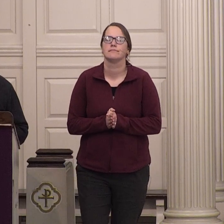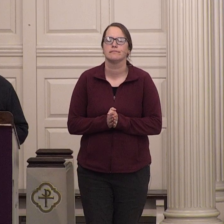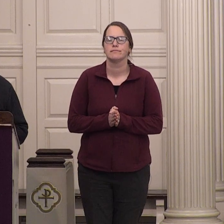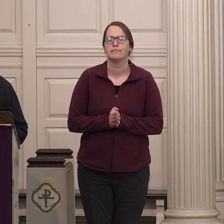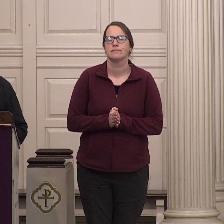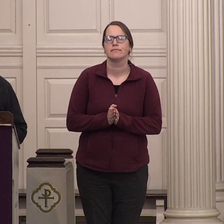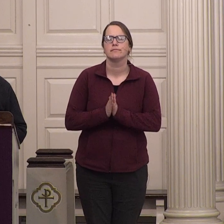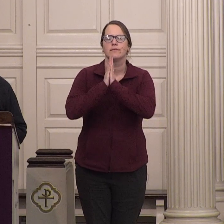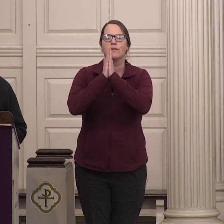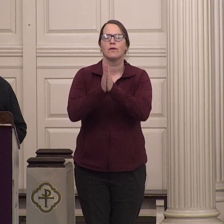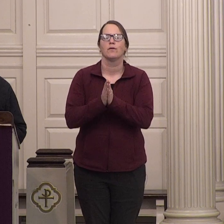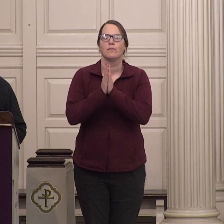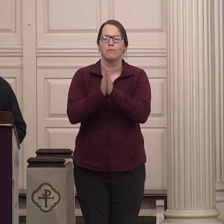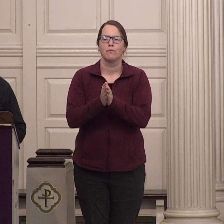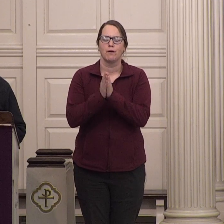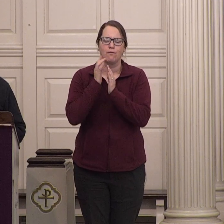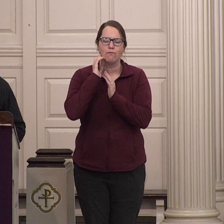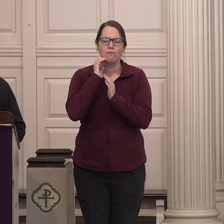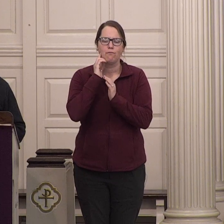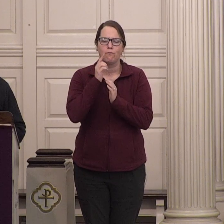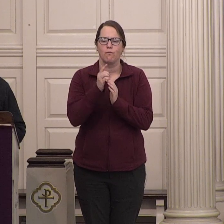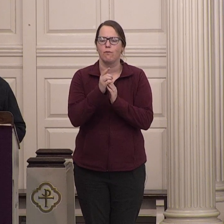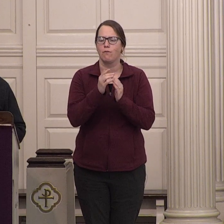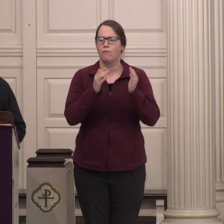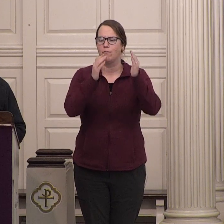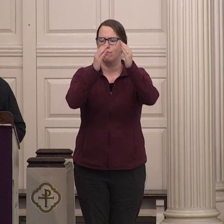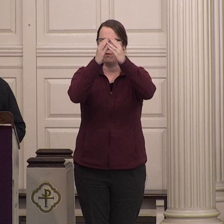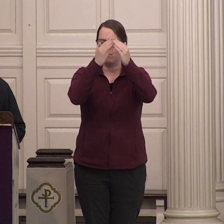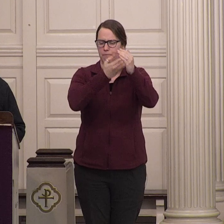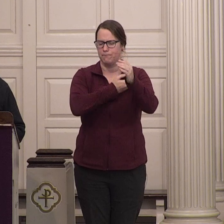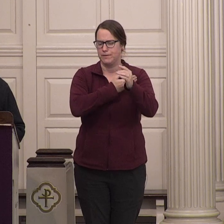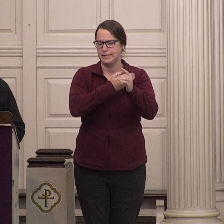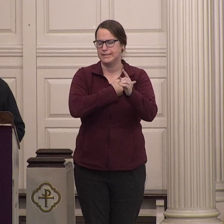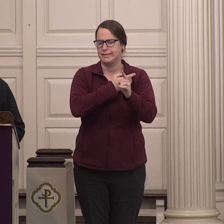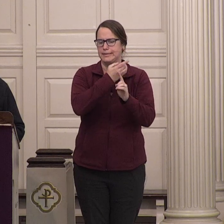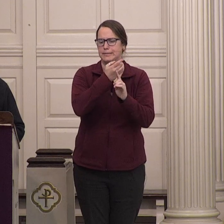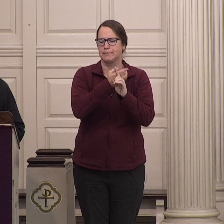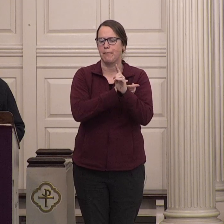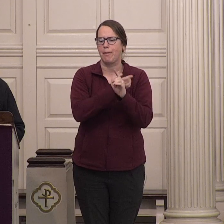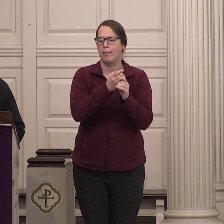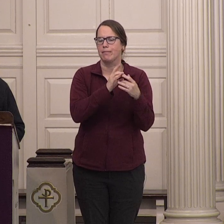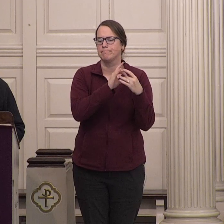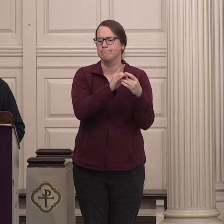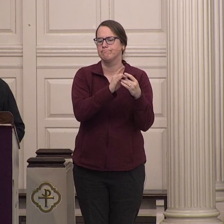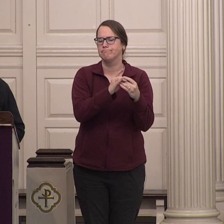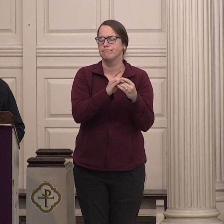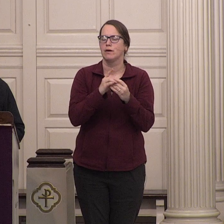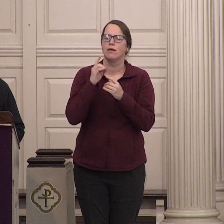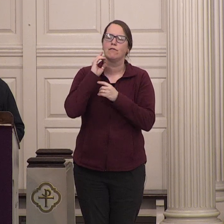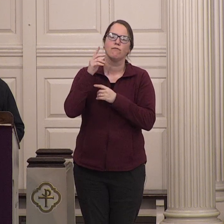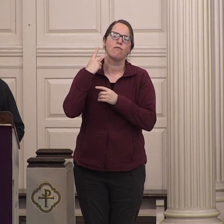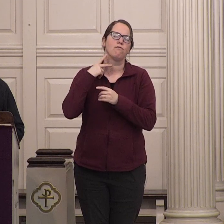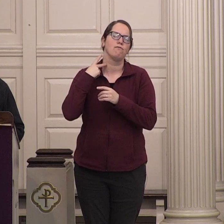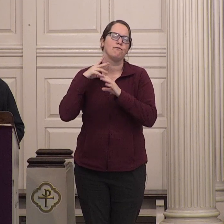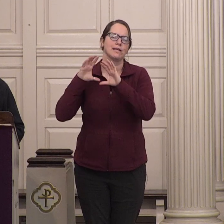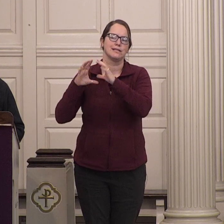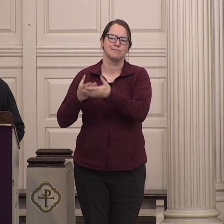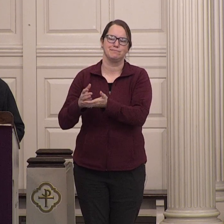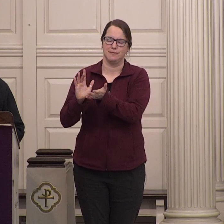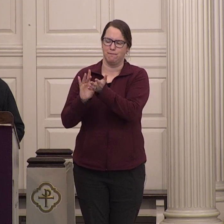For the Pope's monthly intention for victims of abuse, we pray for those who have suffered harm from members of